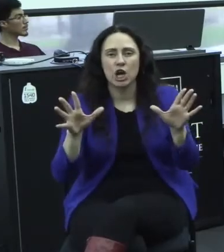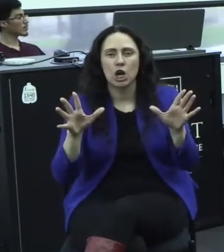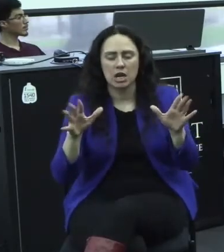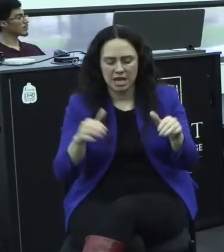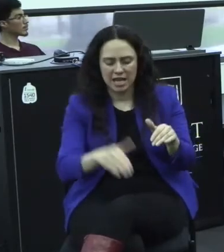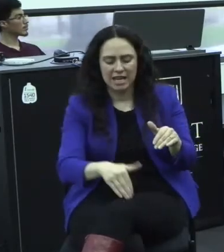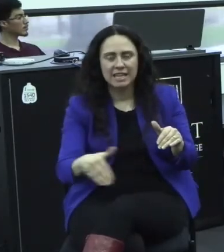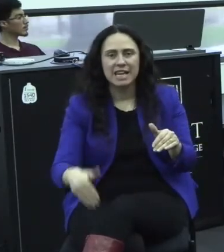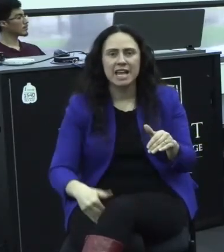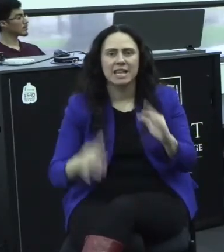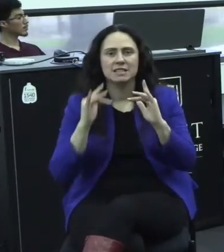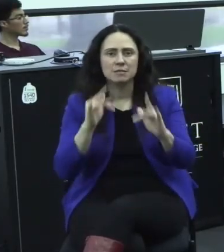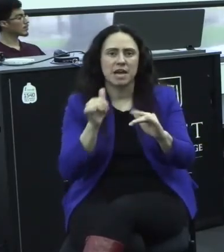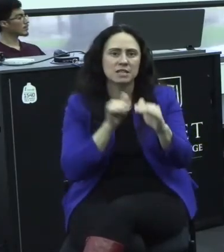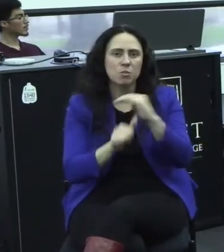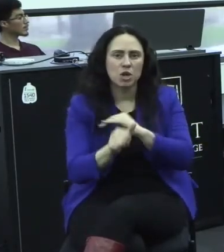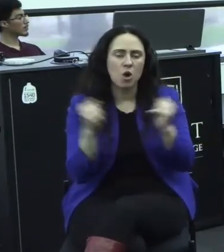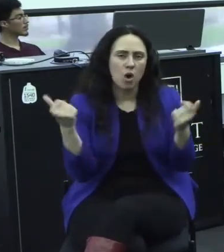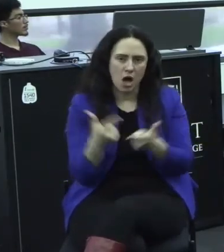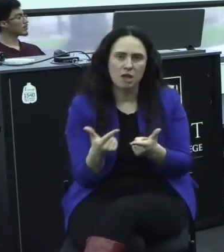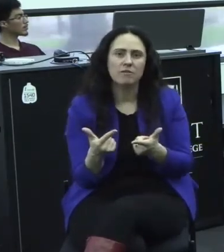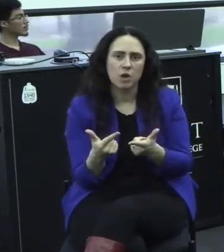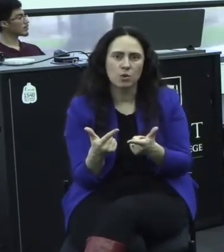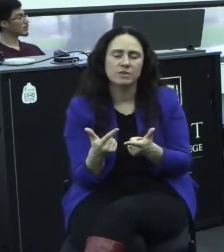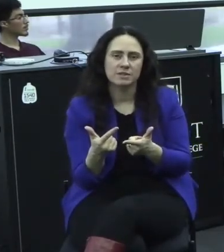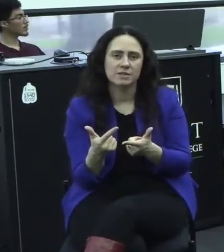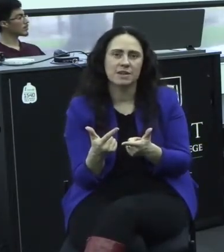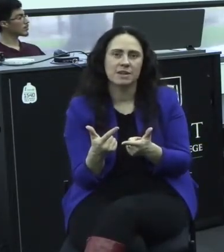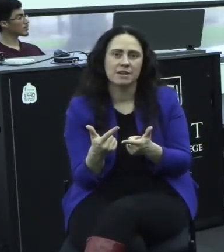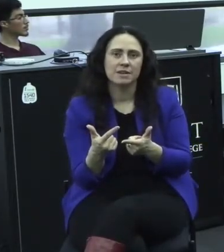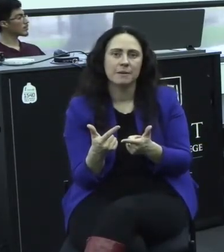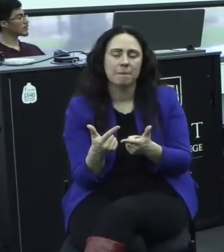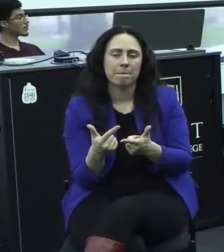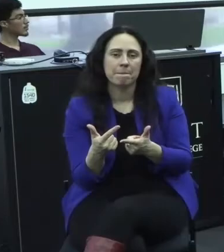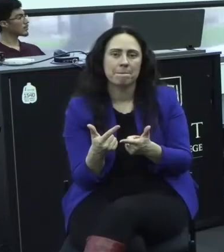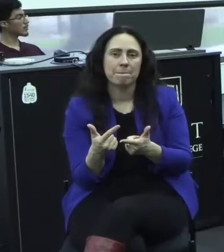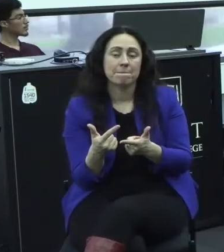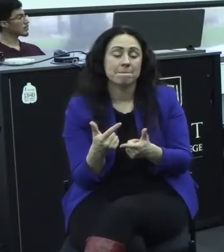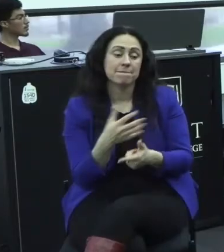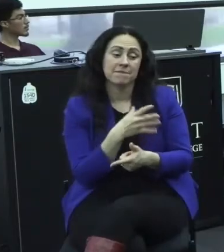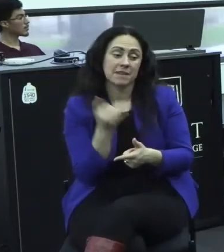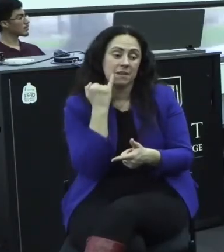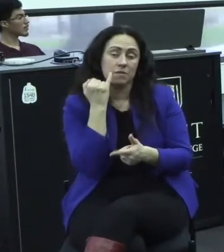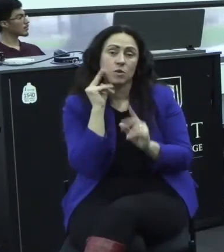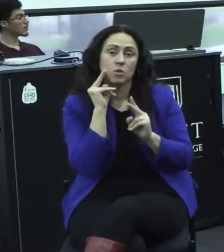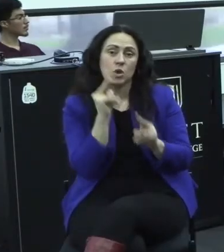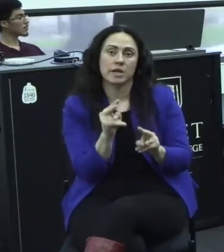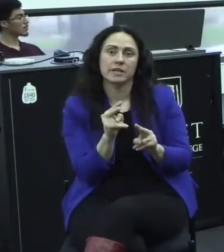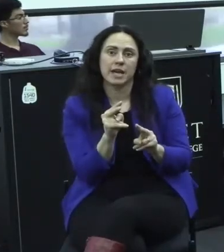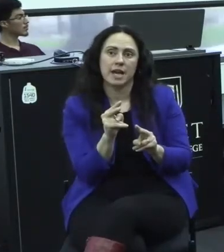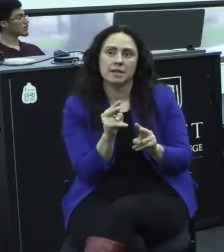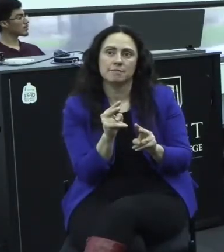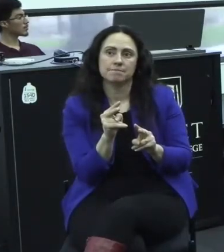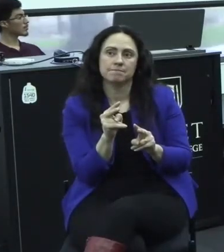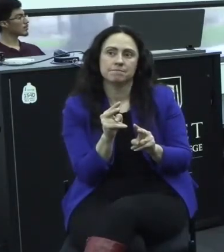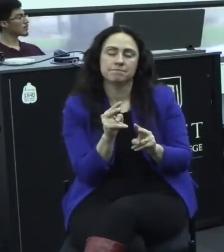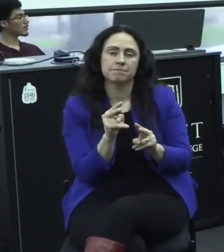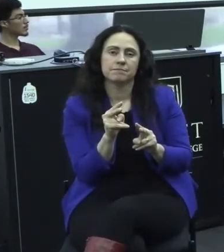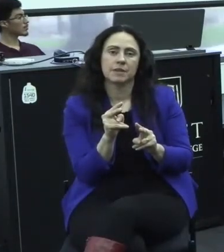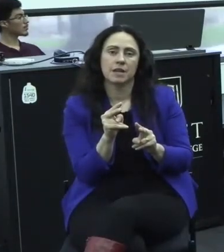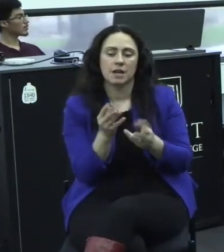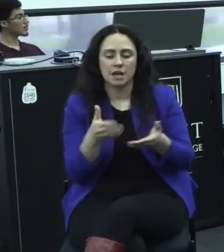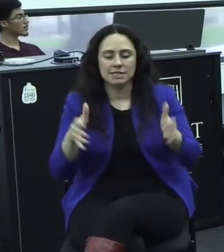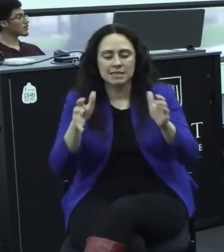space below all of those features. And you know, if you look at a sink